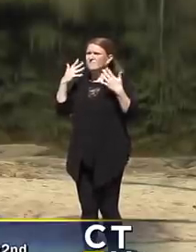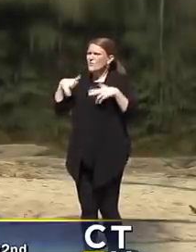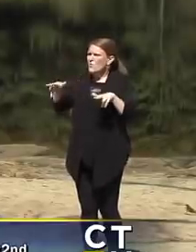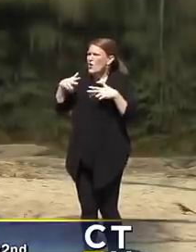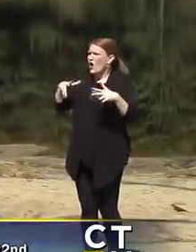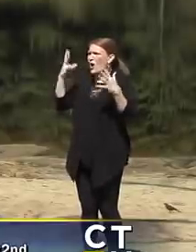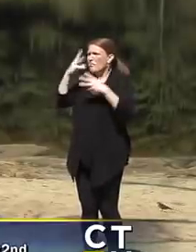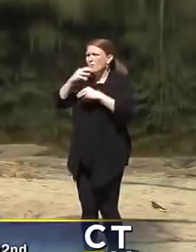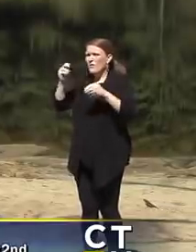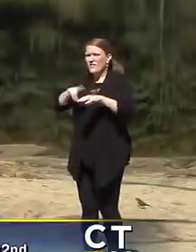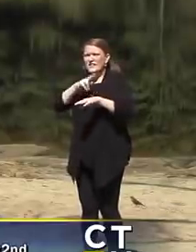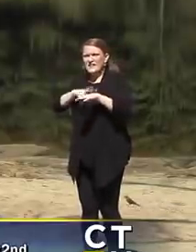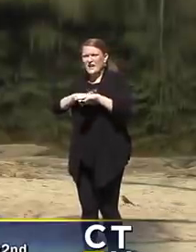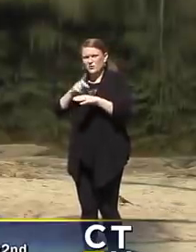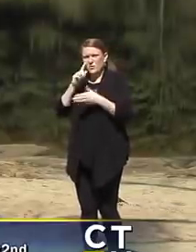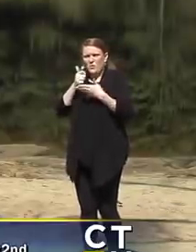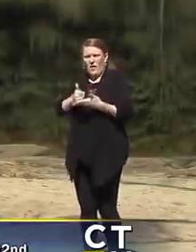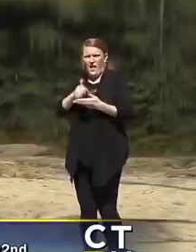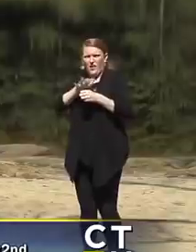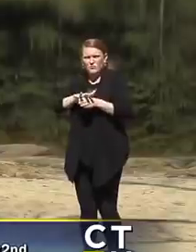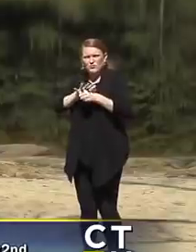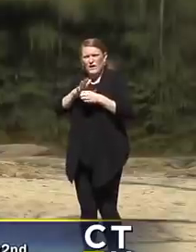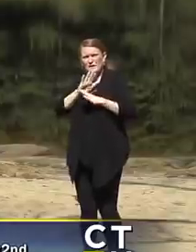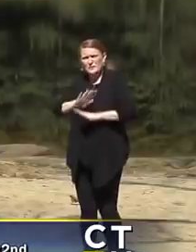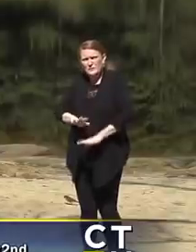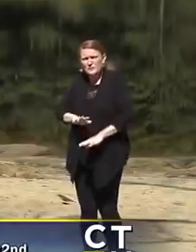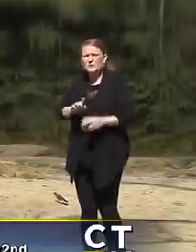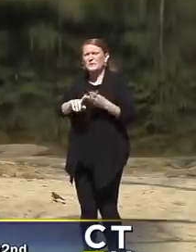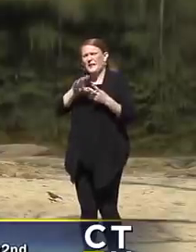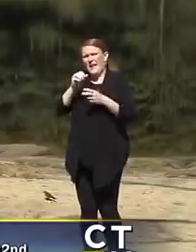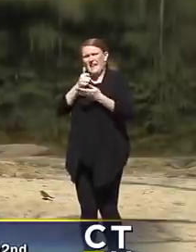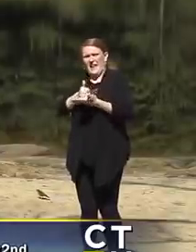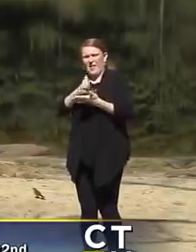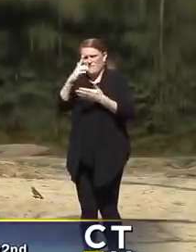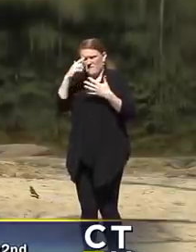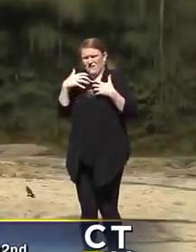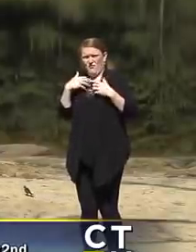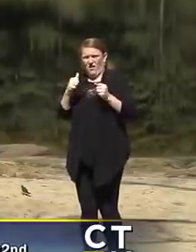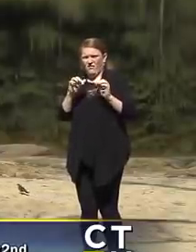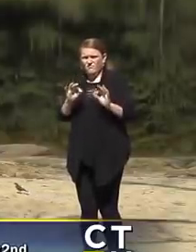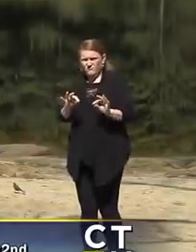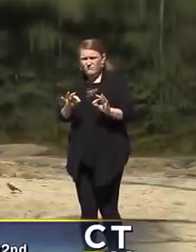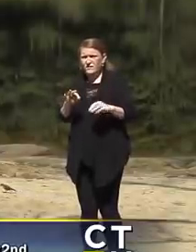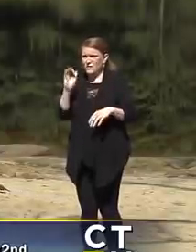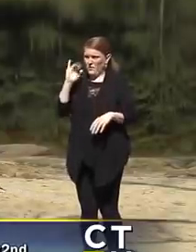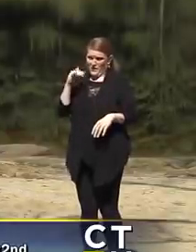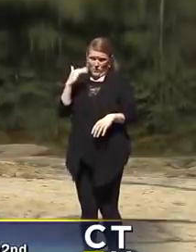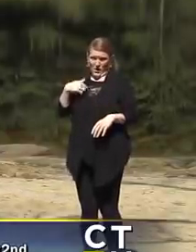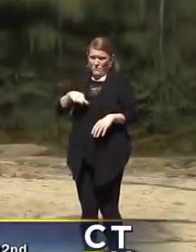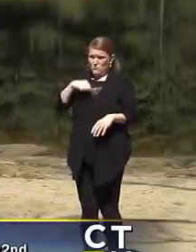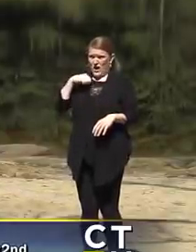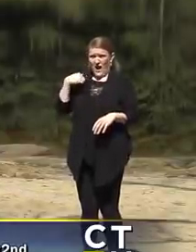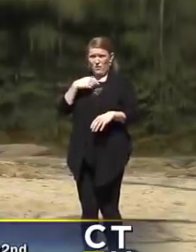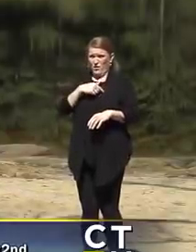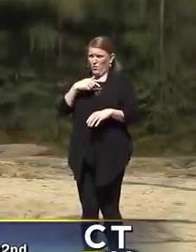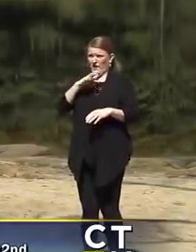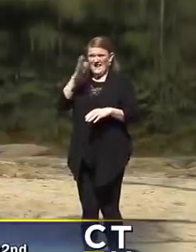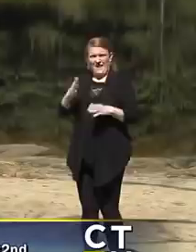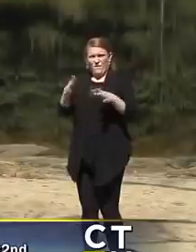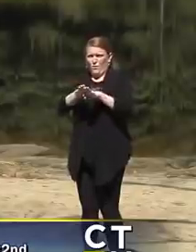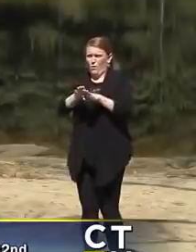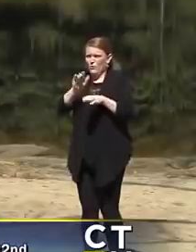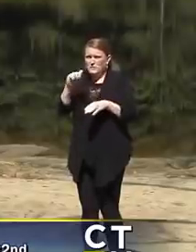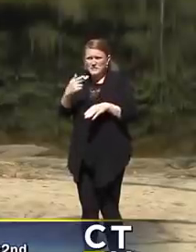with some of the stress that's here. And that's why I'm proud of the fact that we kept our beaches open, and proud of the fact that the people of